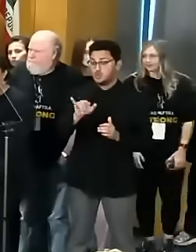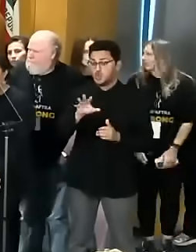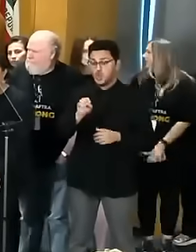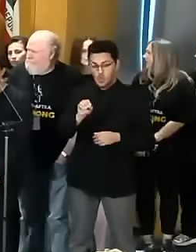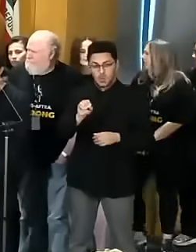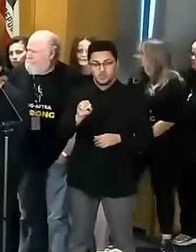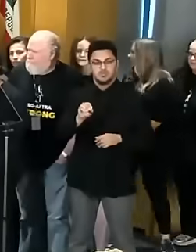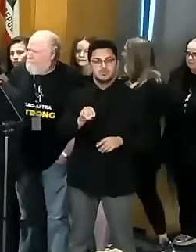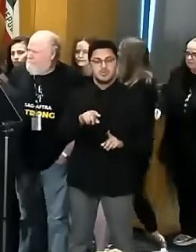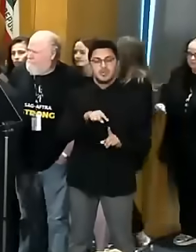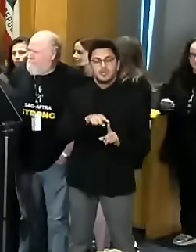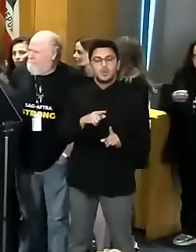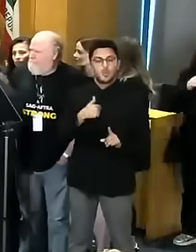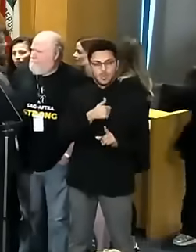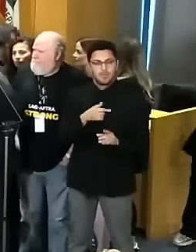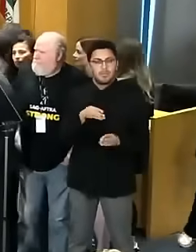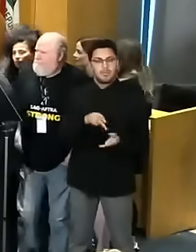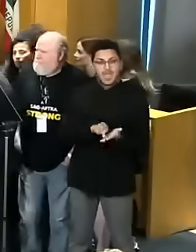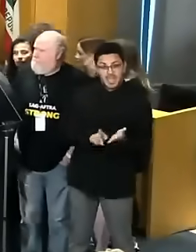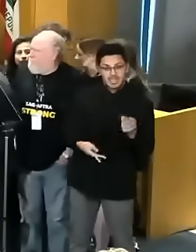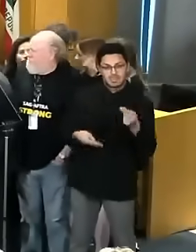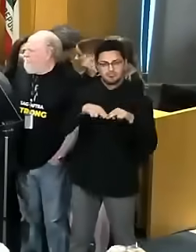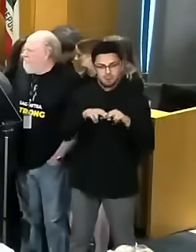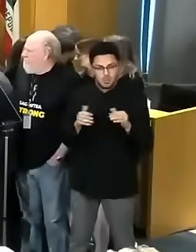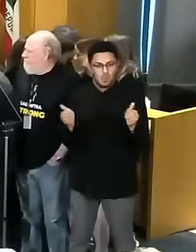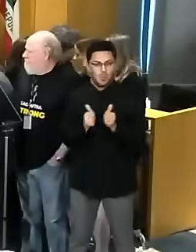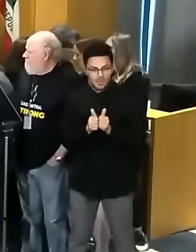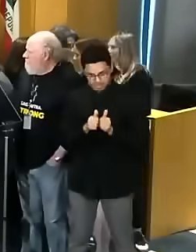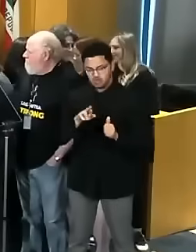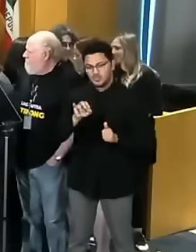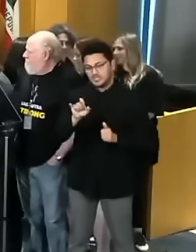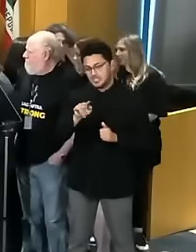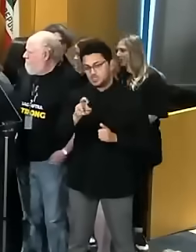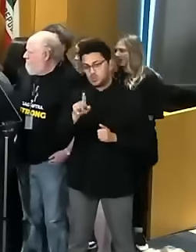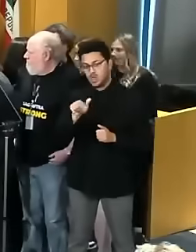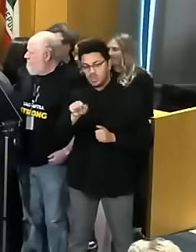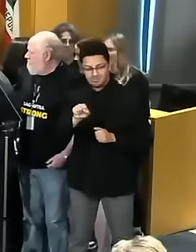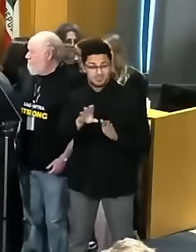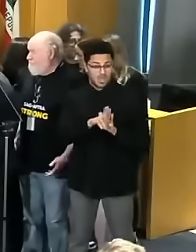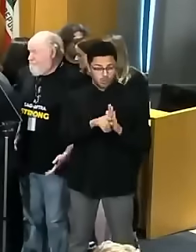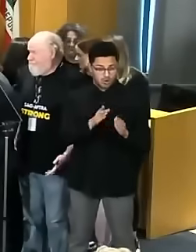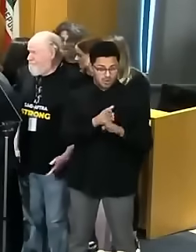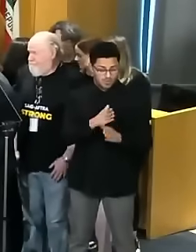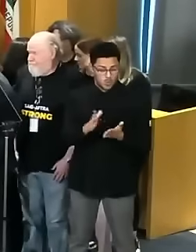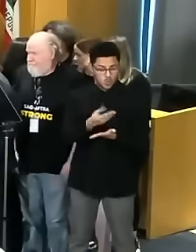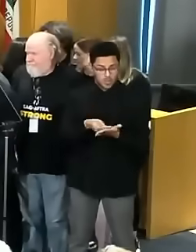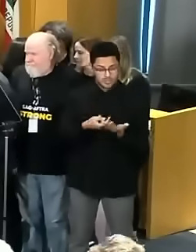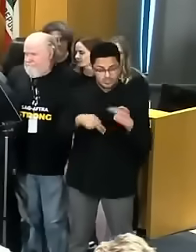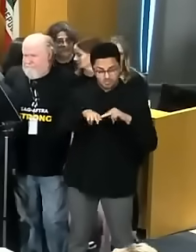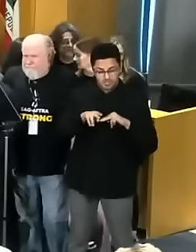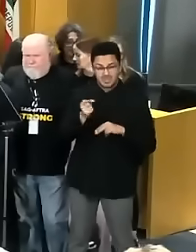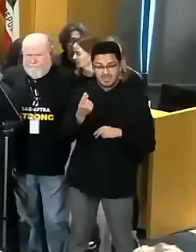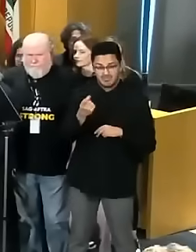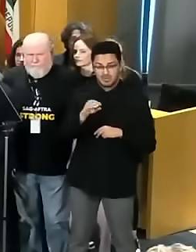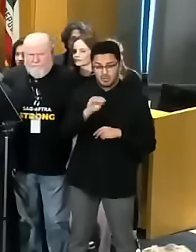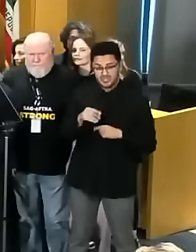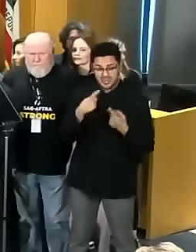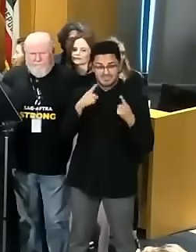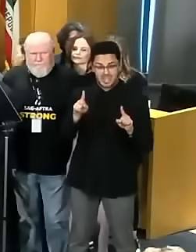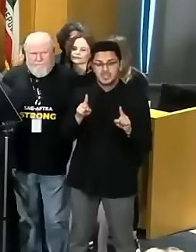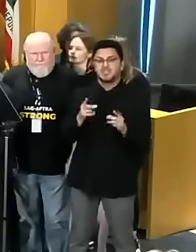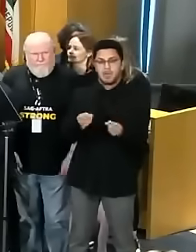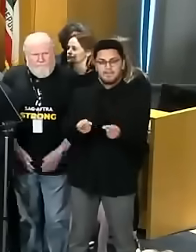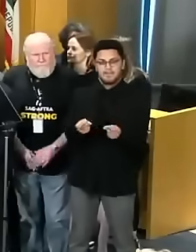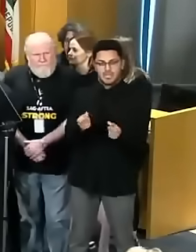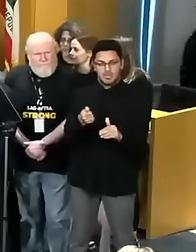paid in addition to traditional residuals. Background actor wage increase of 11% effective